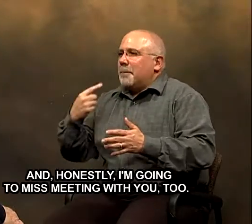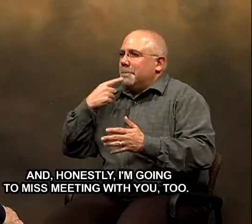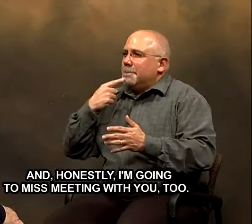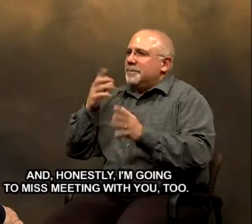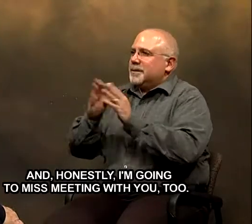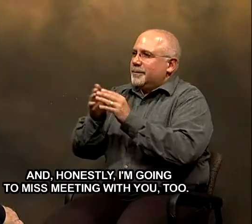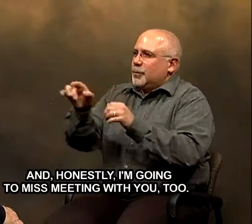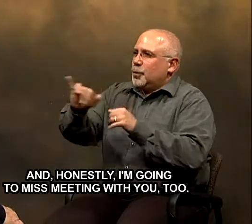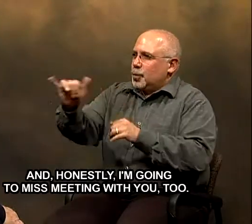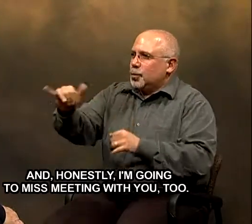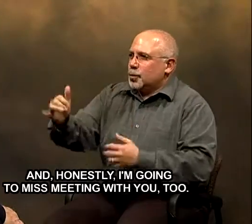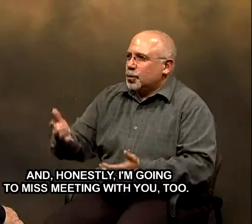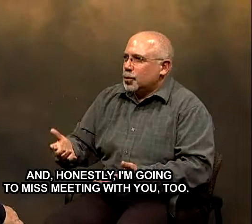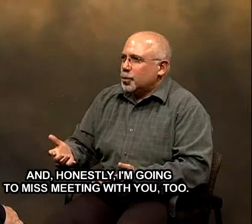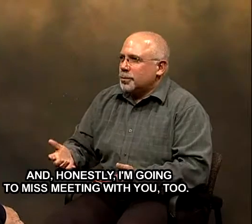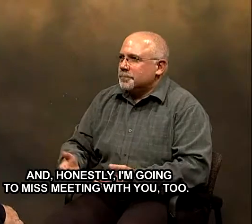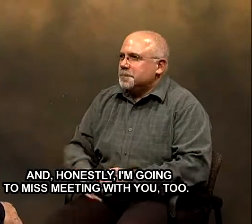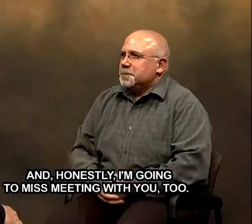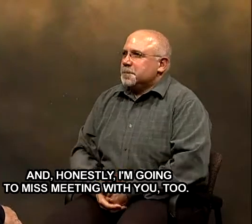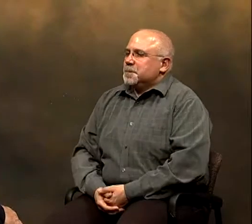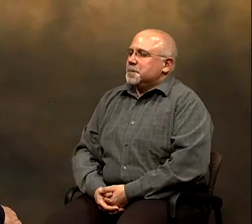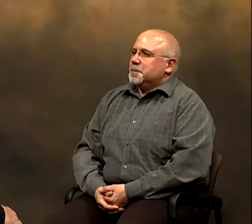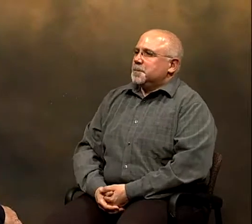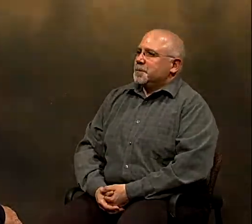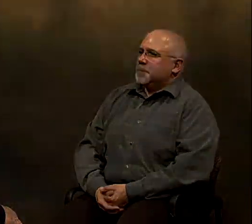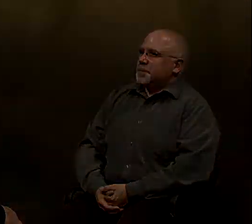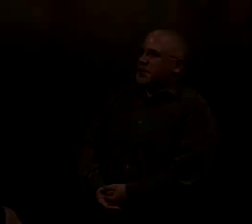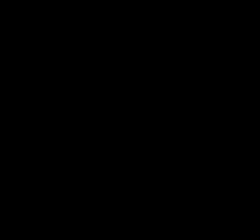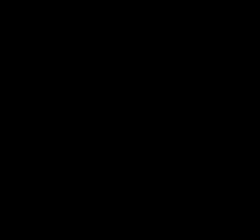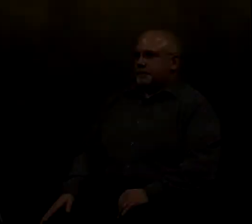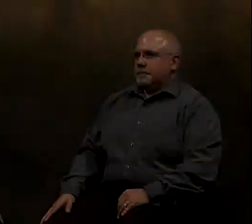And honestly, I'm going to miss meeting with you too.